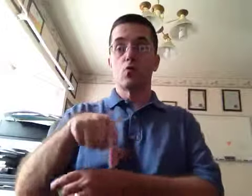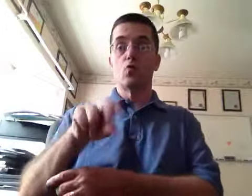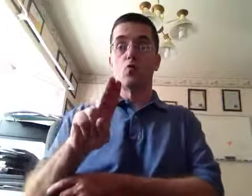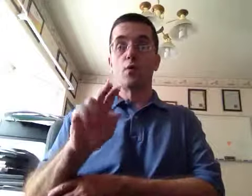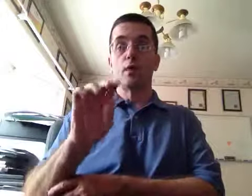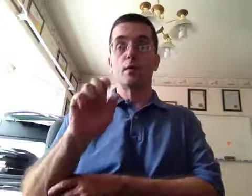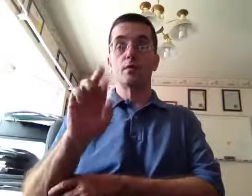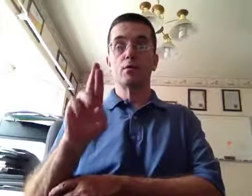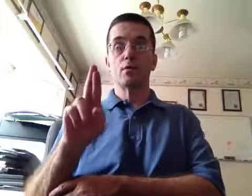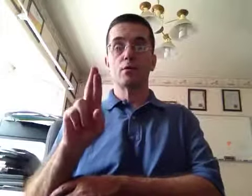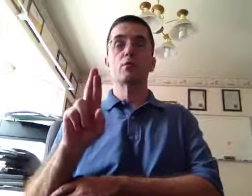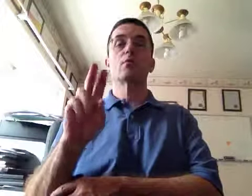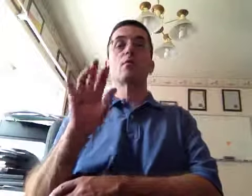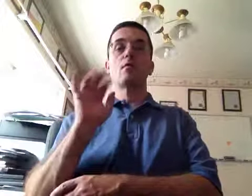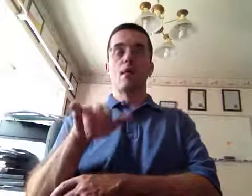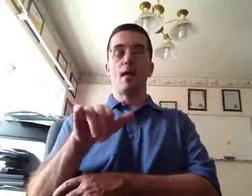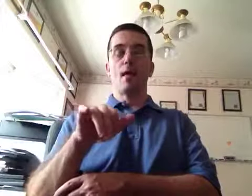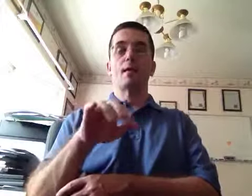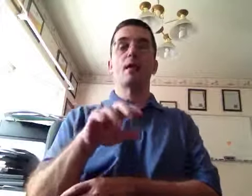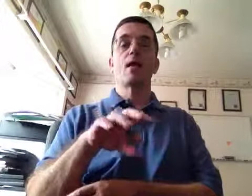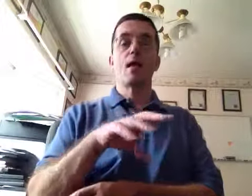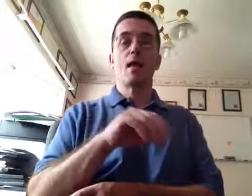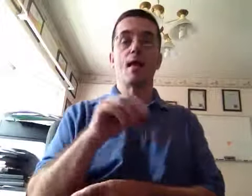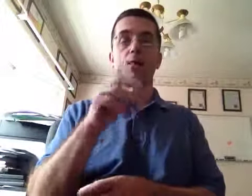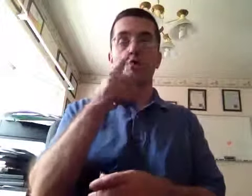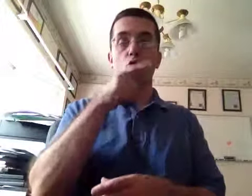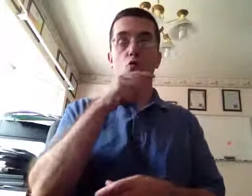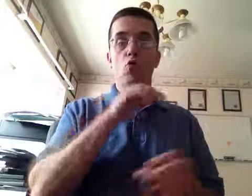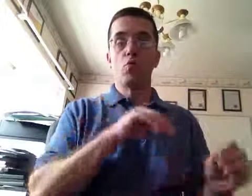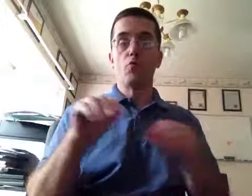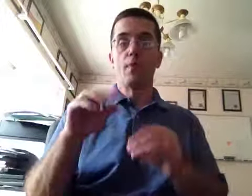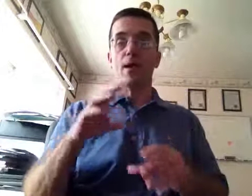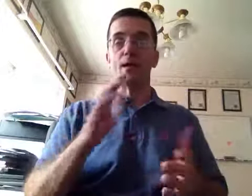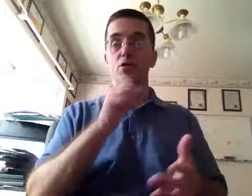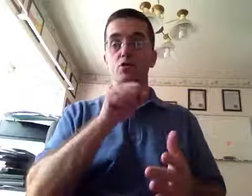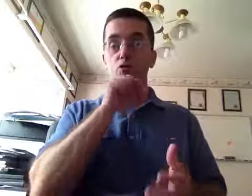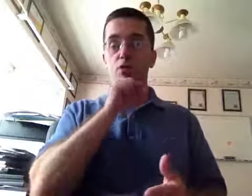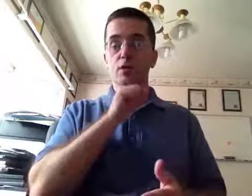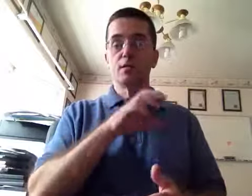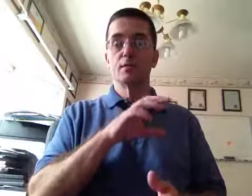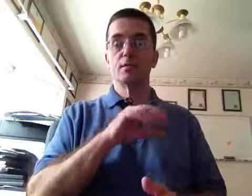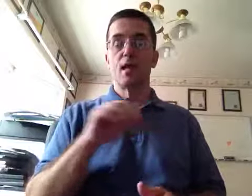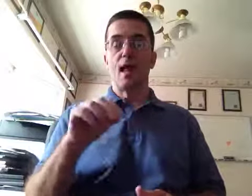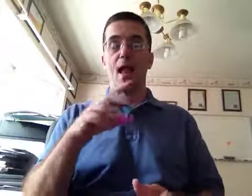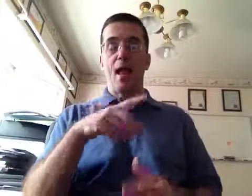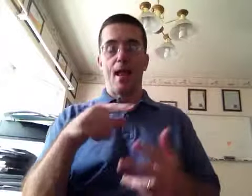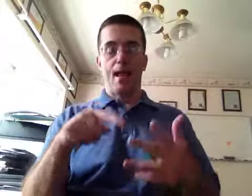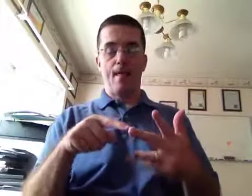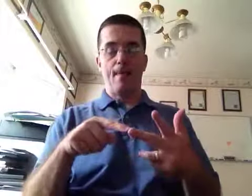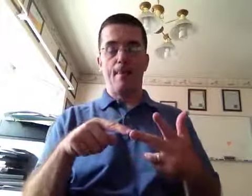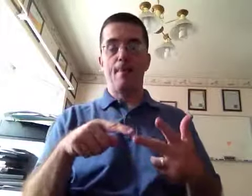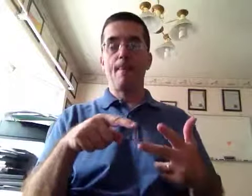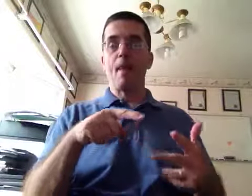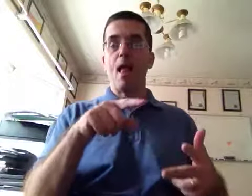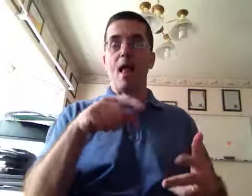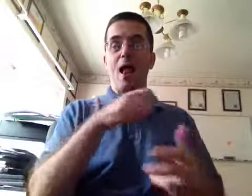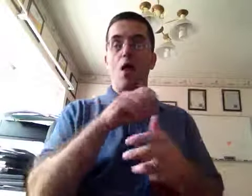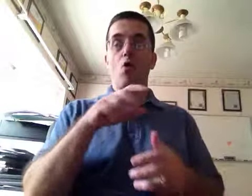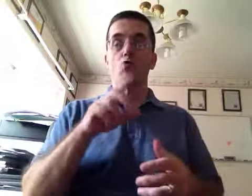reads. You'll read both of them very, very quickly. Get Dan Miller's book, 48 Days to the Work You Love, and follow his step-by-step procedure. Get